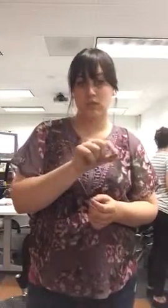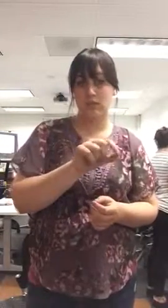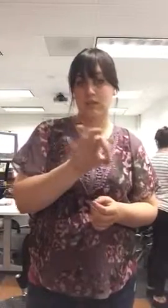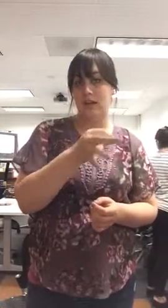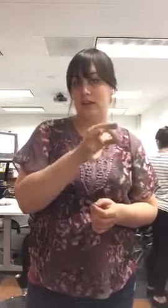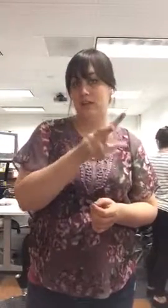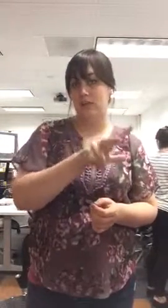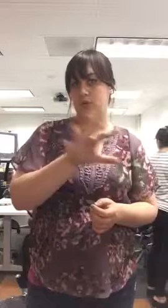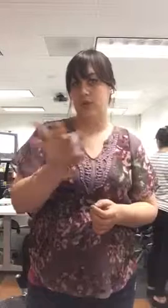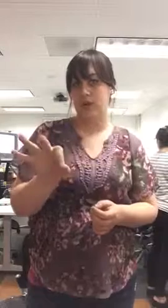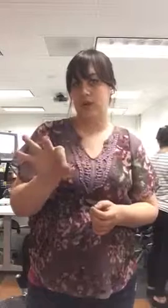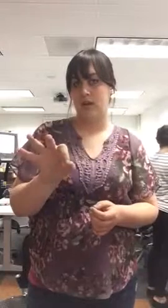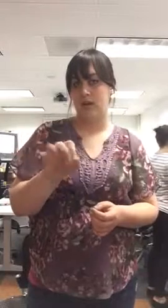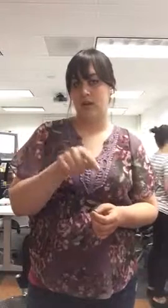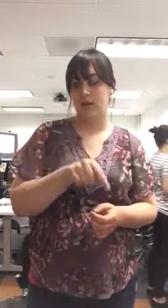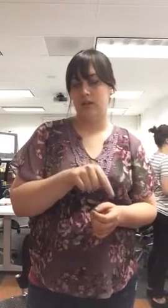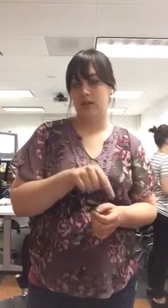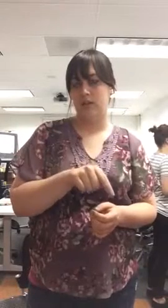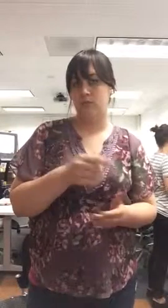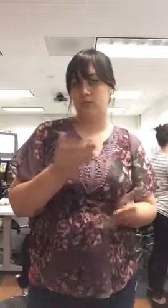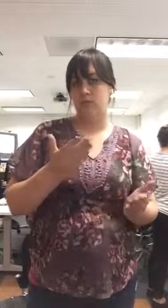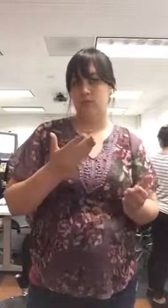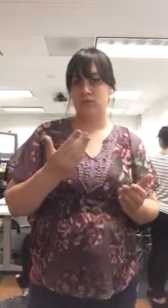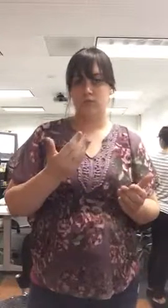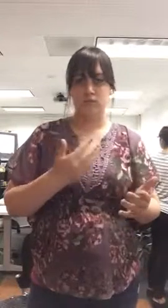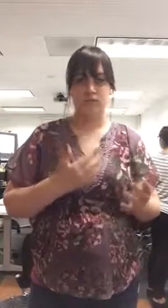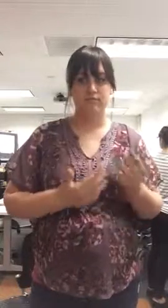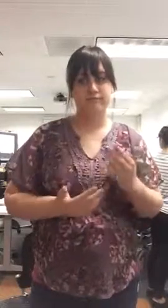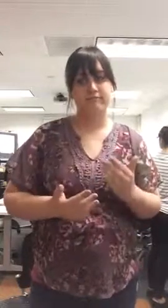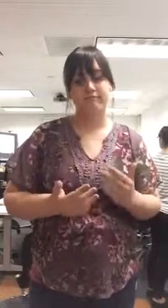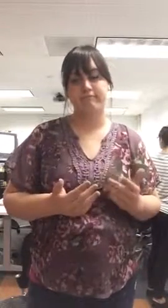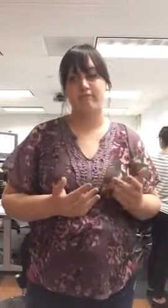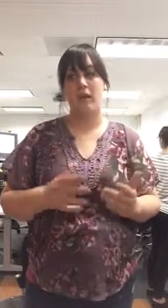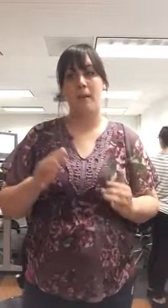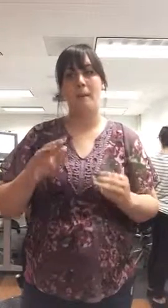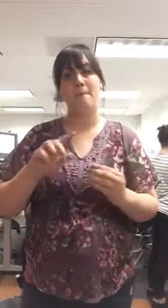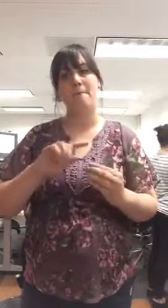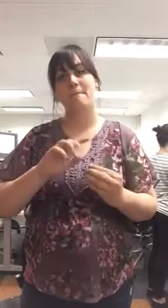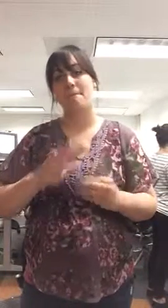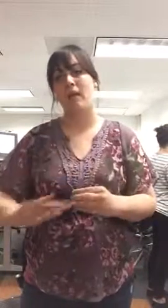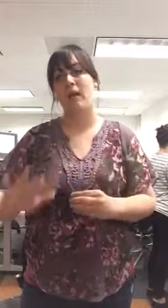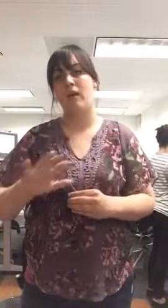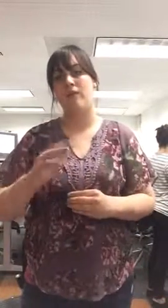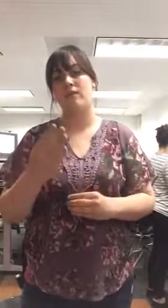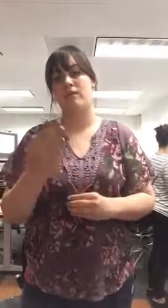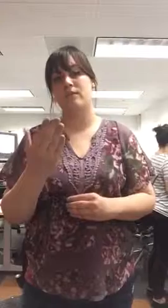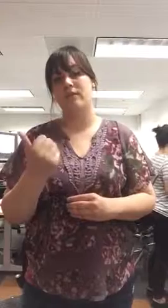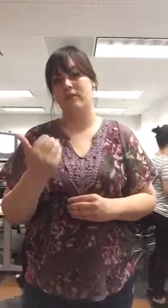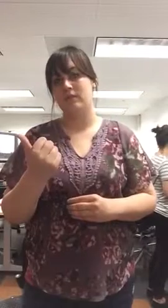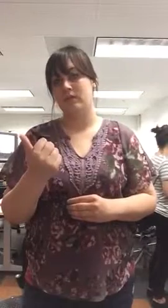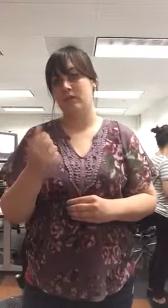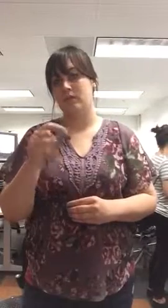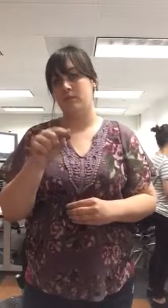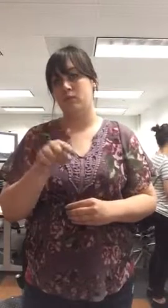1939, what do you got here? About 15.7 million. And then